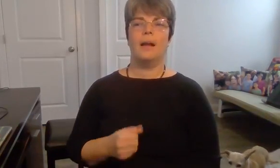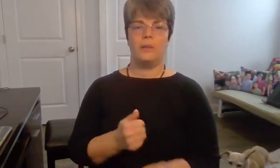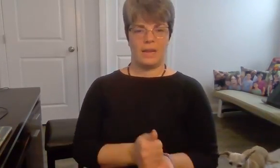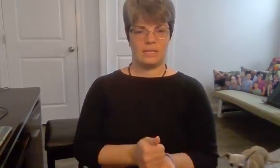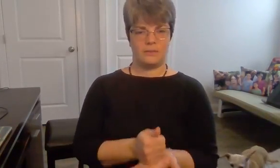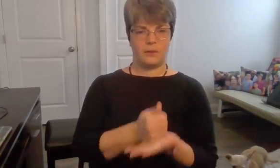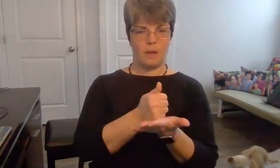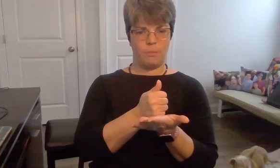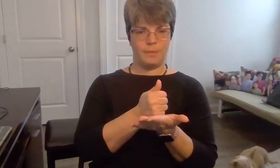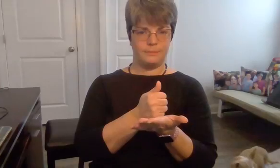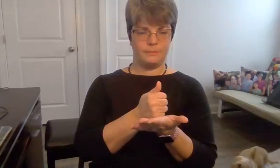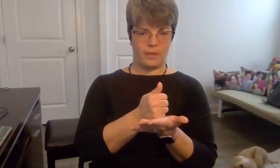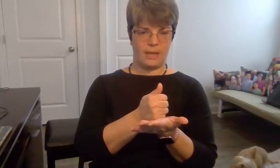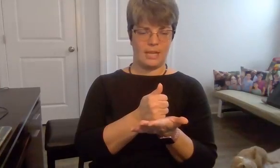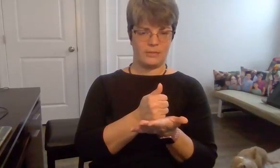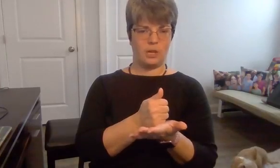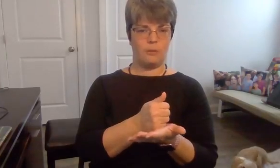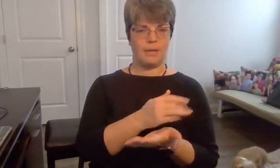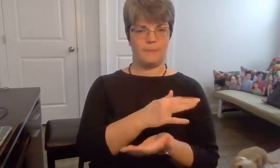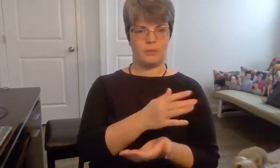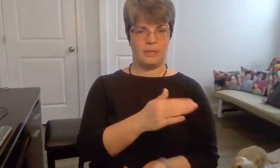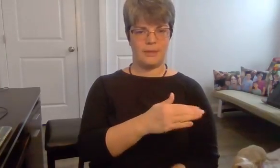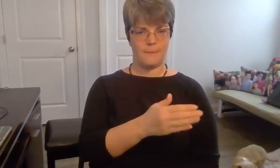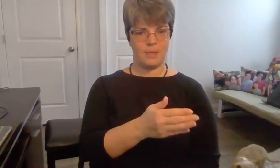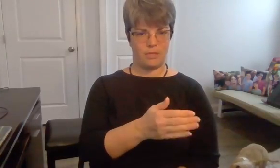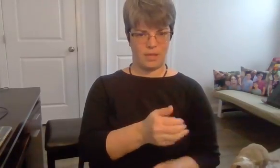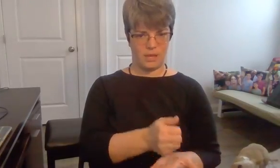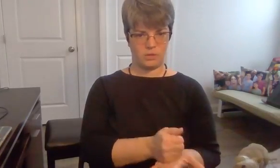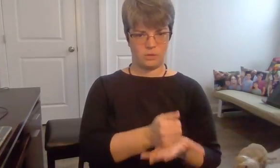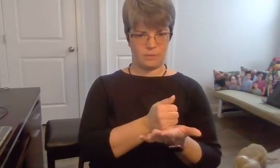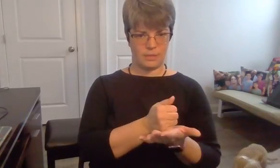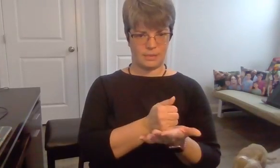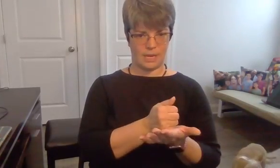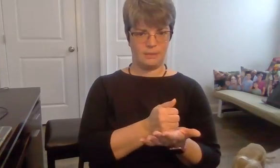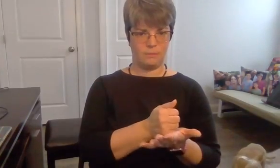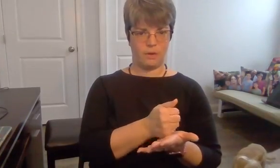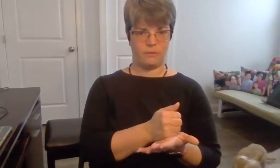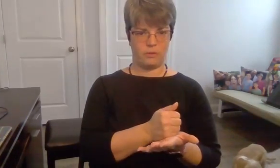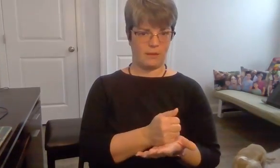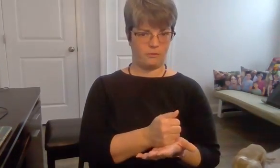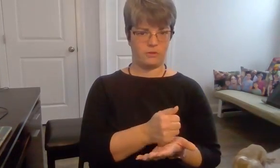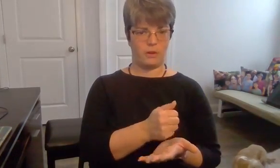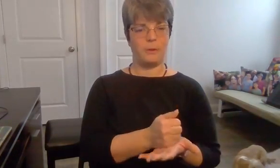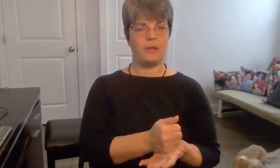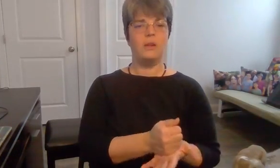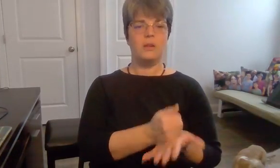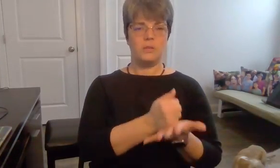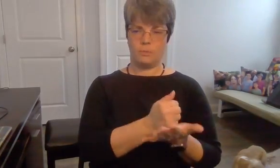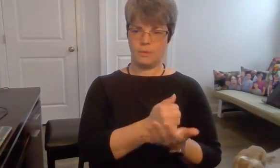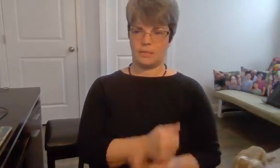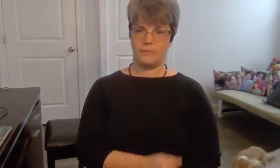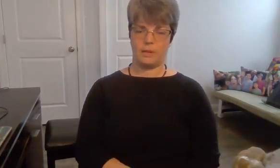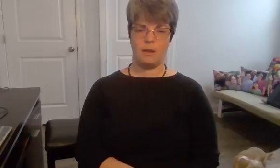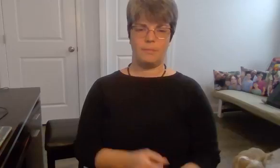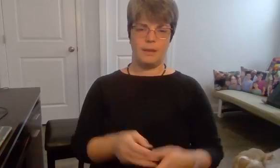You can ask for help, or they can ask for help. Again, between them and the thing, show them the sign, whatever they're getting frustrated with, show them the sign for help.